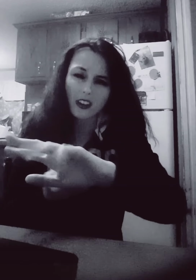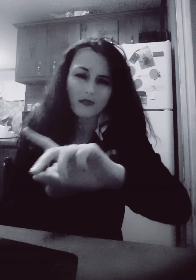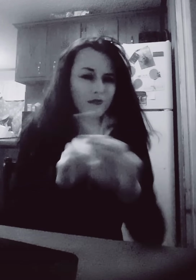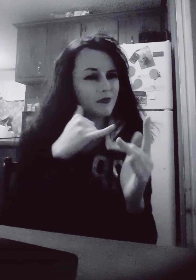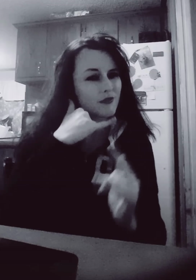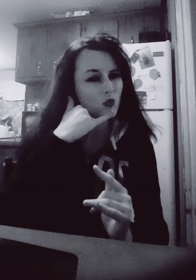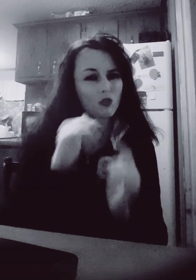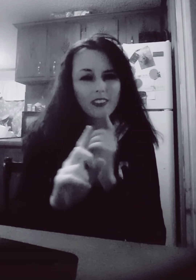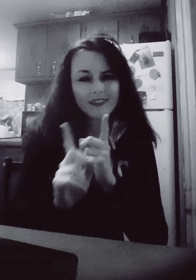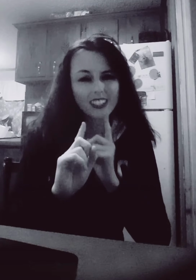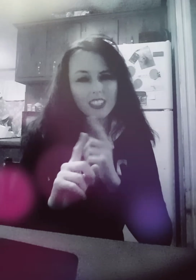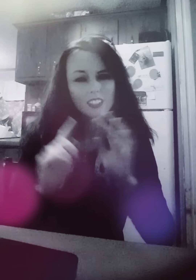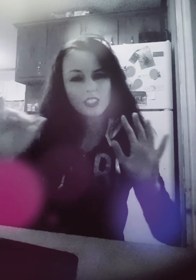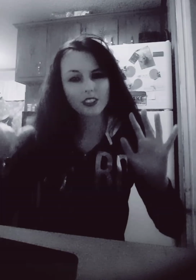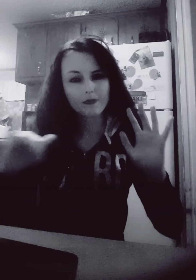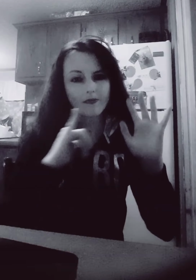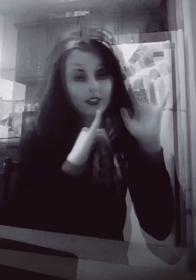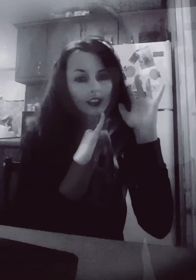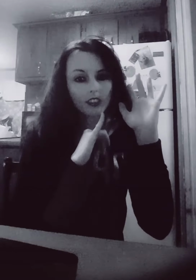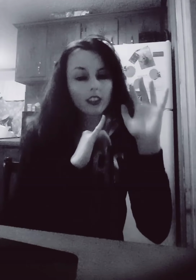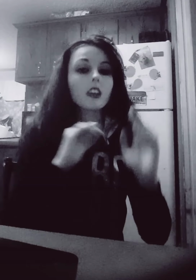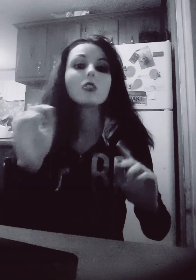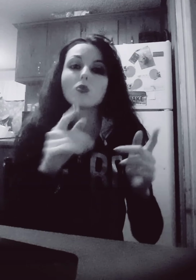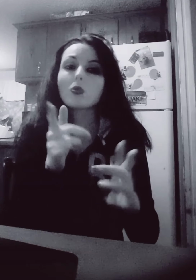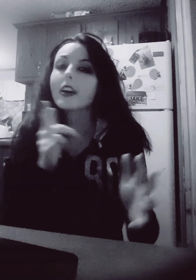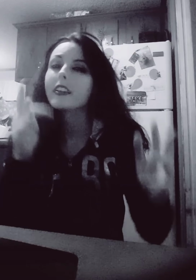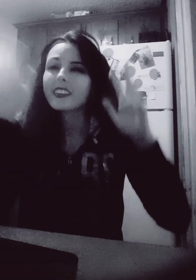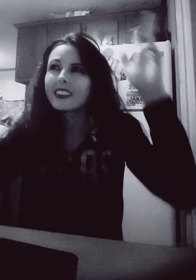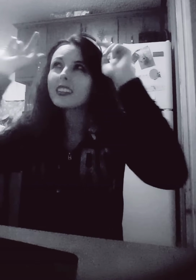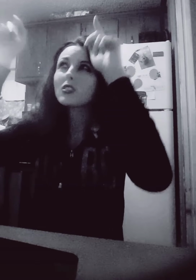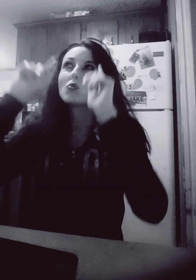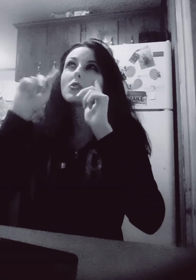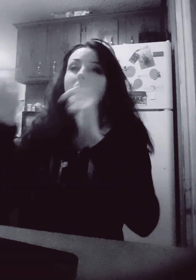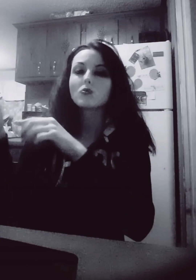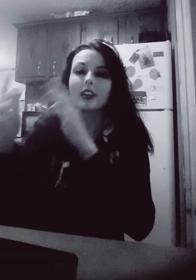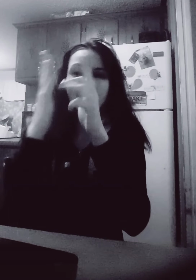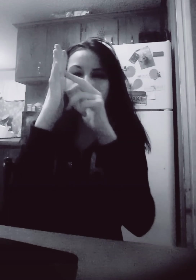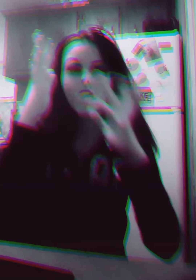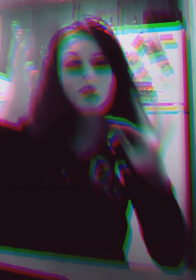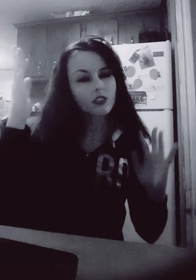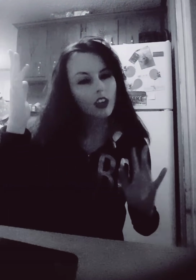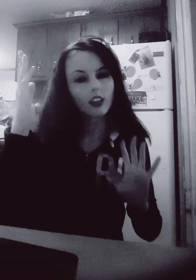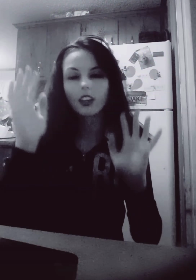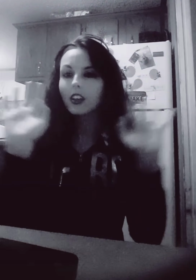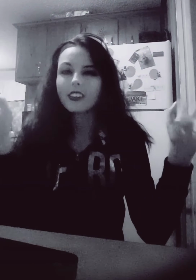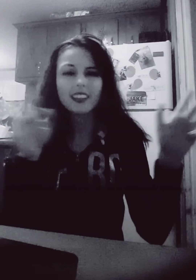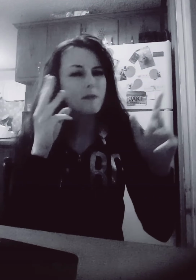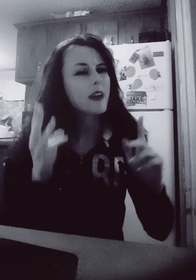Started with phone conversation and I flew out to see you. It's raining outside. We sat by